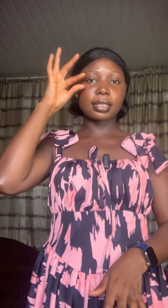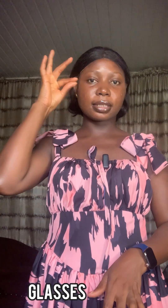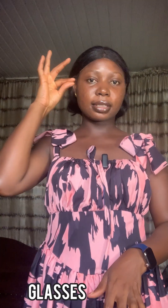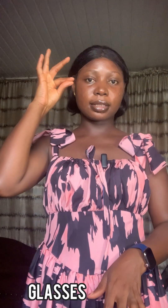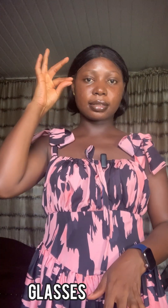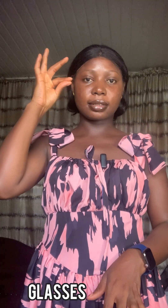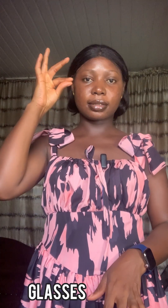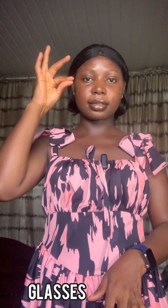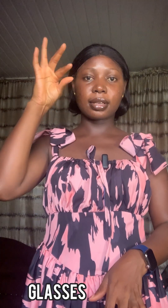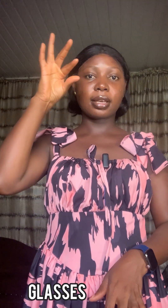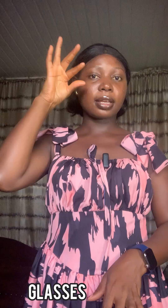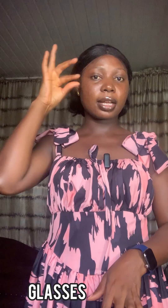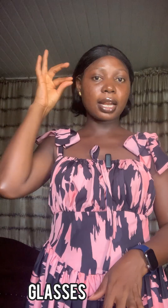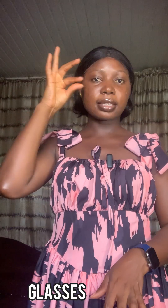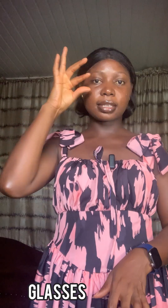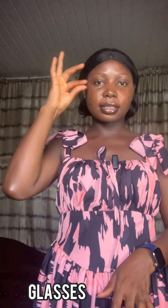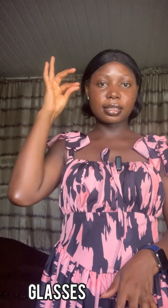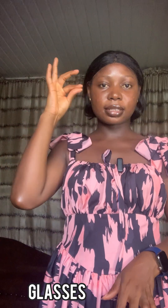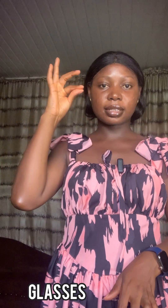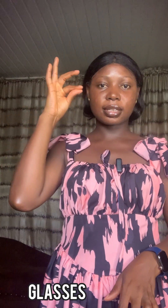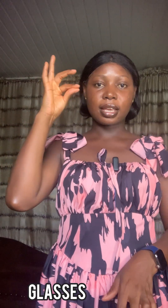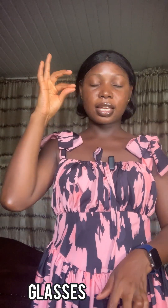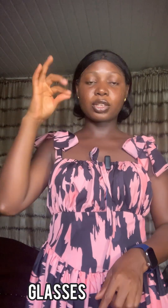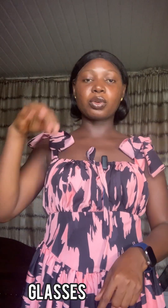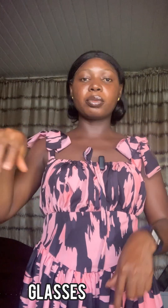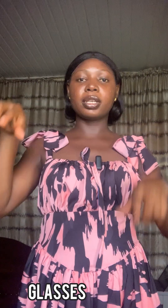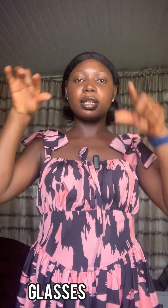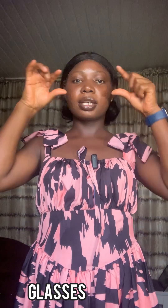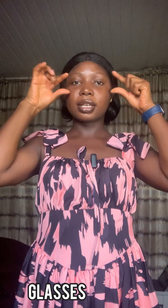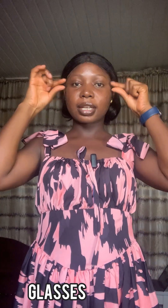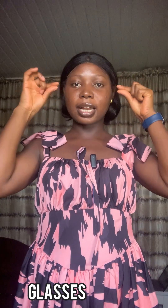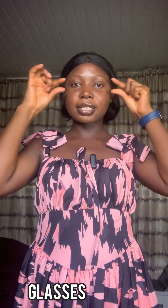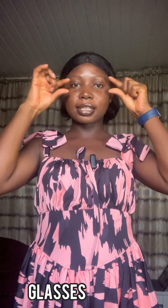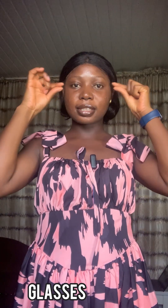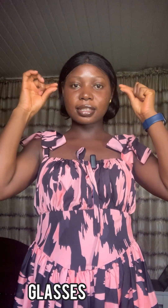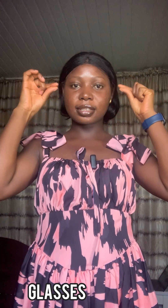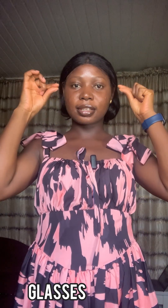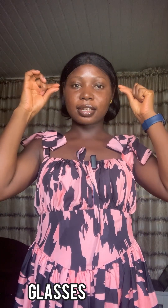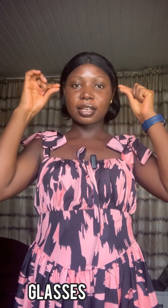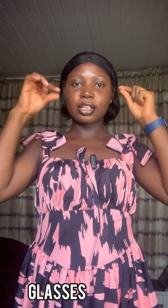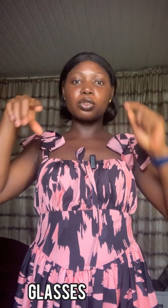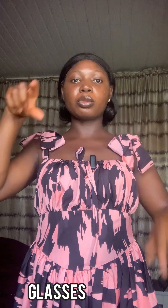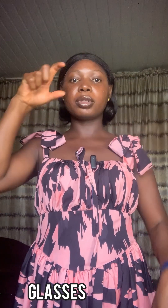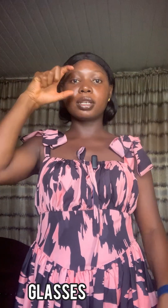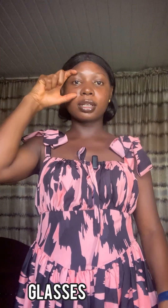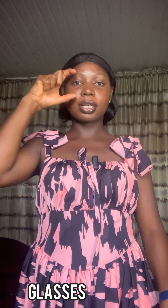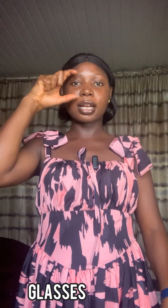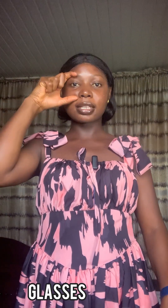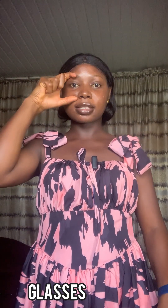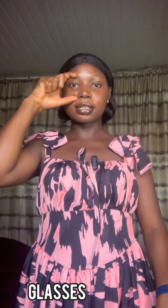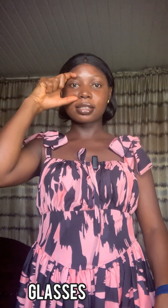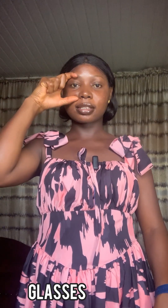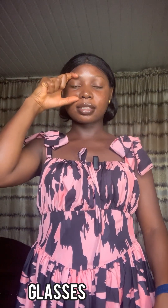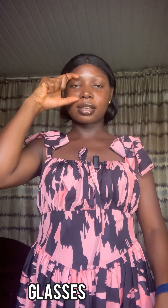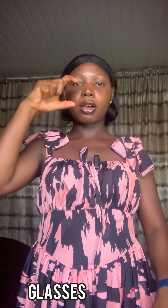Glasses, glasses. It could be glasses, it could be glasses